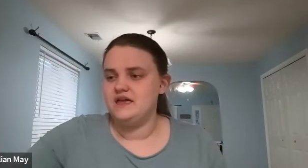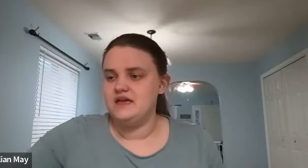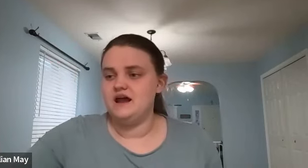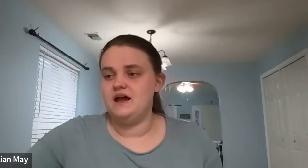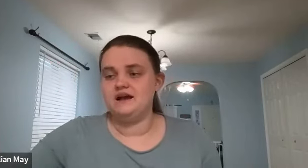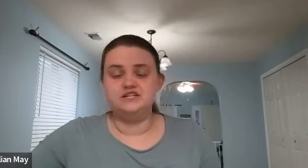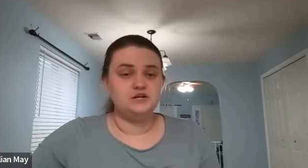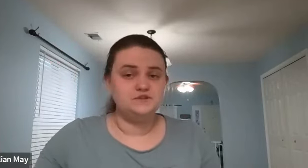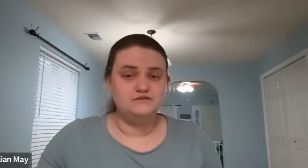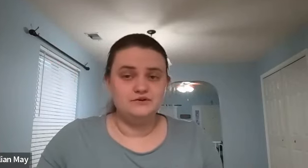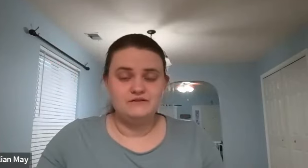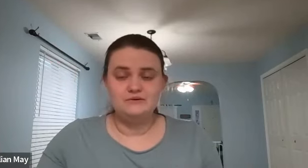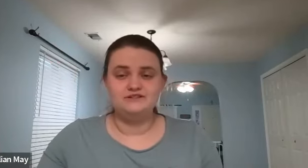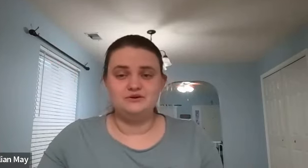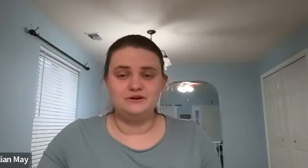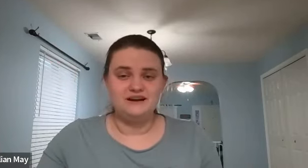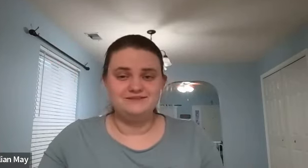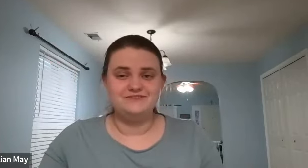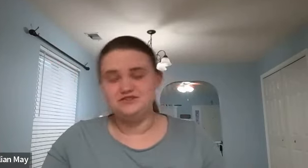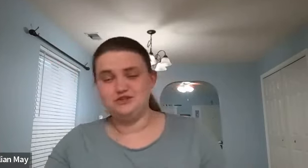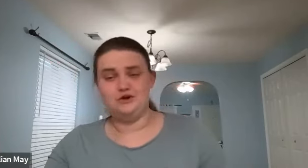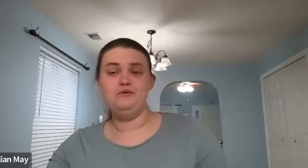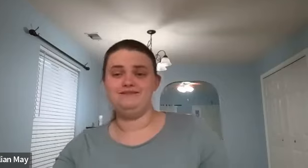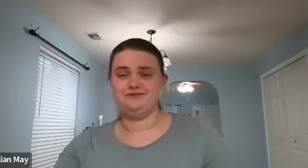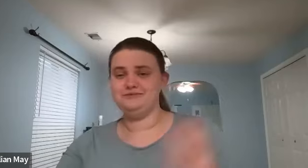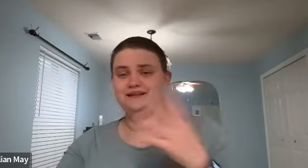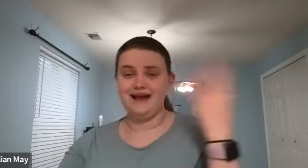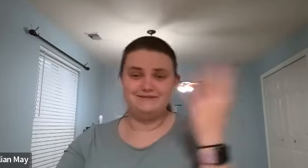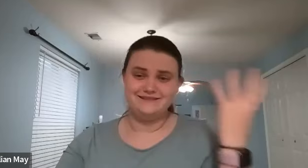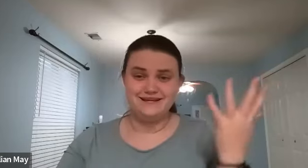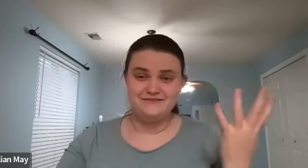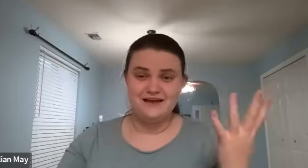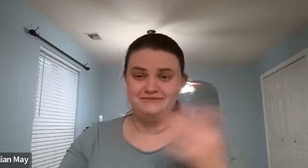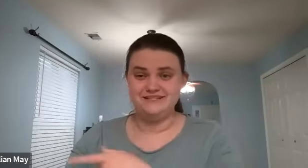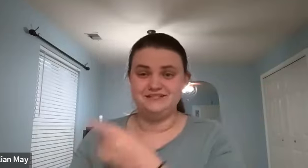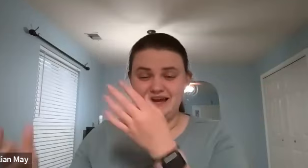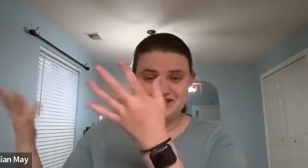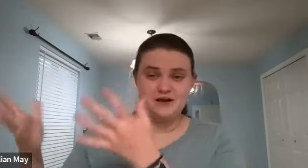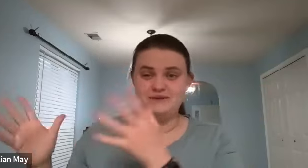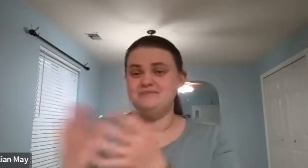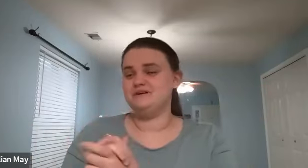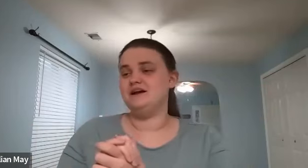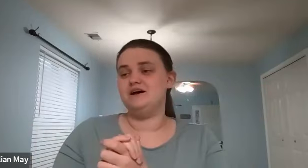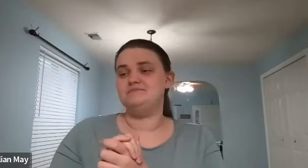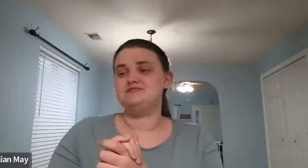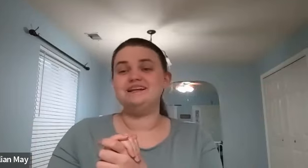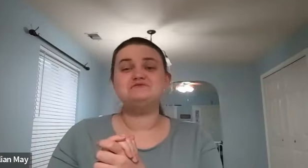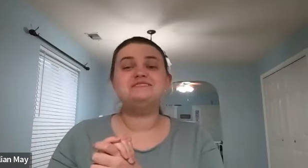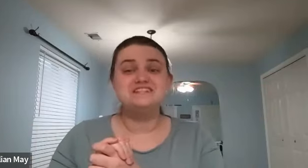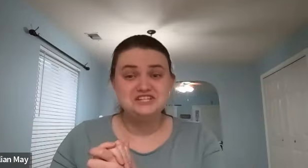Then I kind of jumped over everywhere. So we're gonna have some fun. Just you're be like, I wasn't thinking of that teaching that job yet. But so my next one was